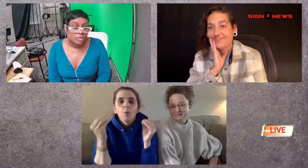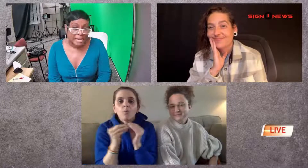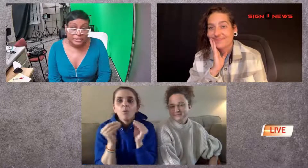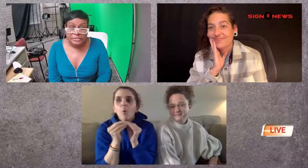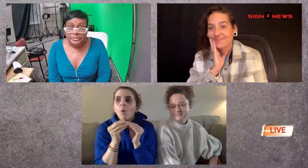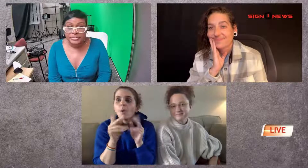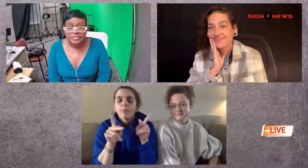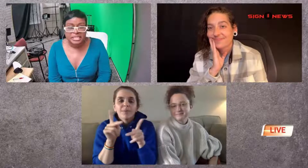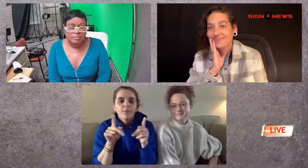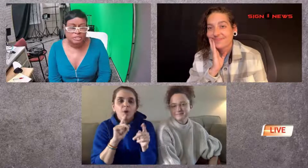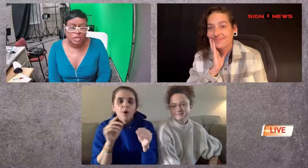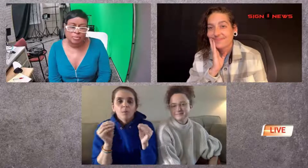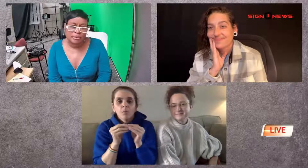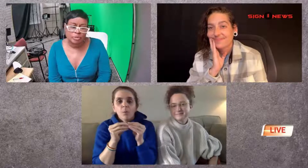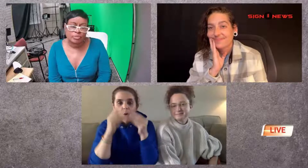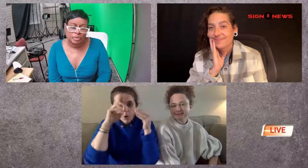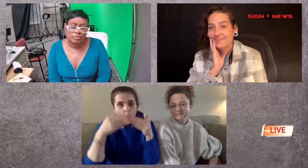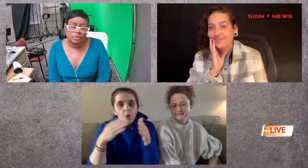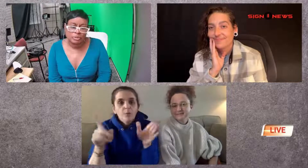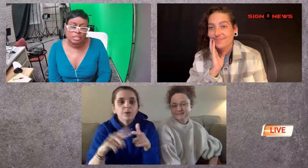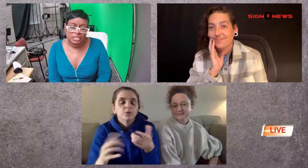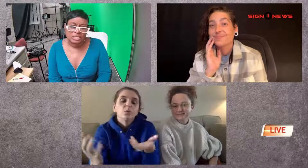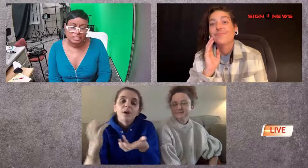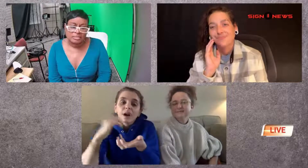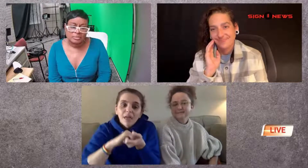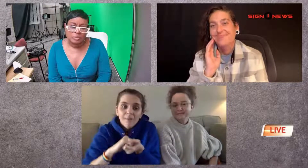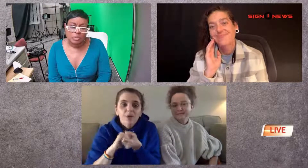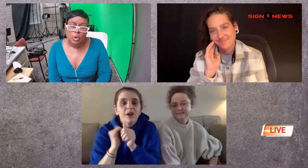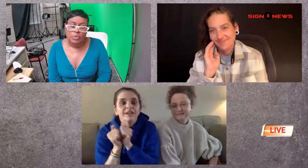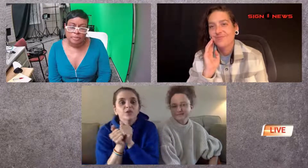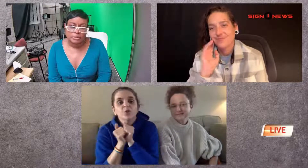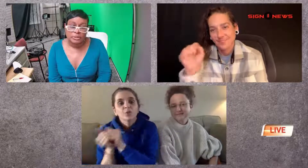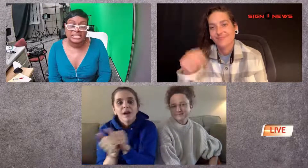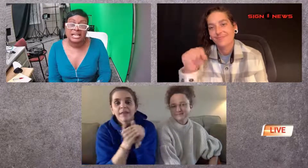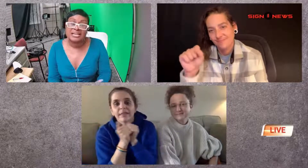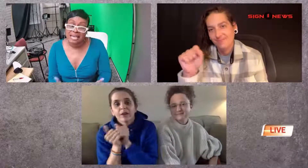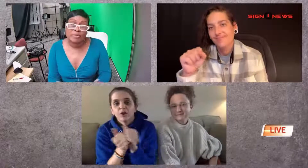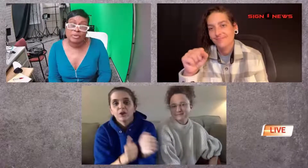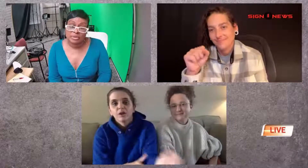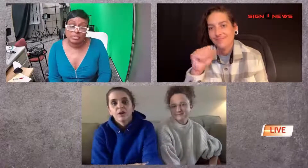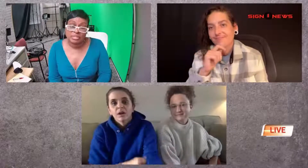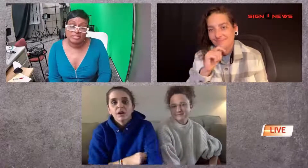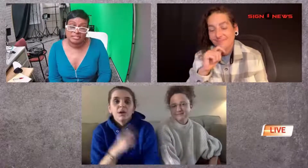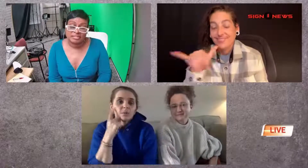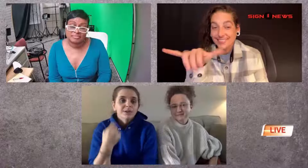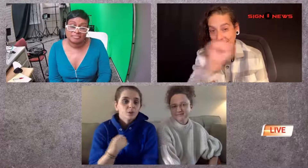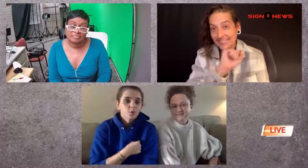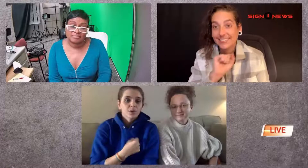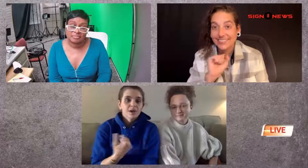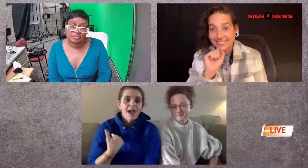scenes, writers. And I'm just hoping more people will open opportunities and collaborate with us.